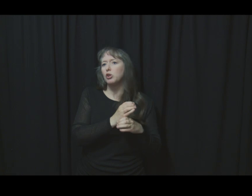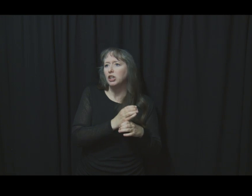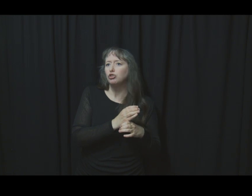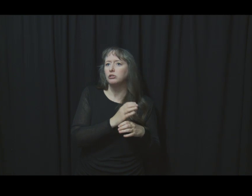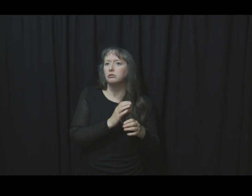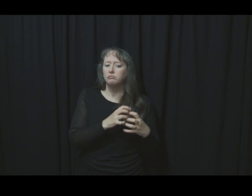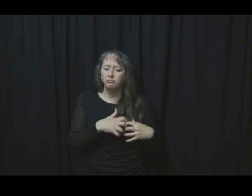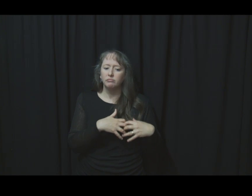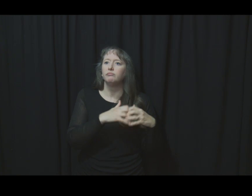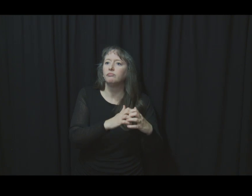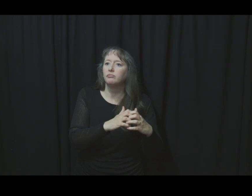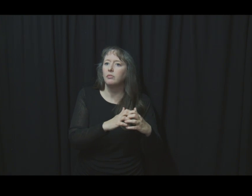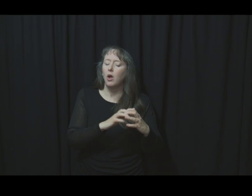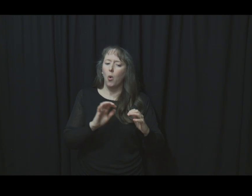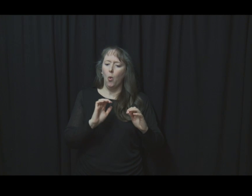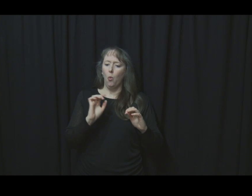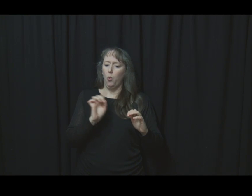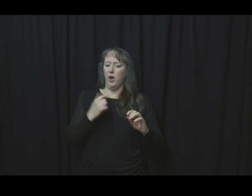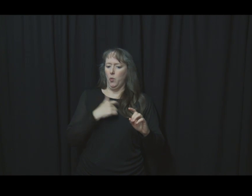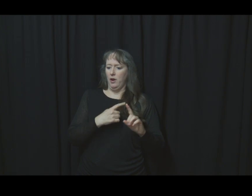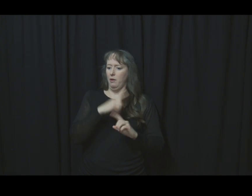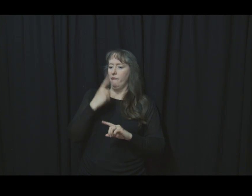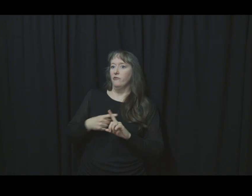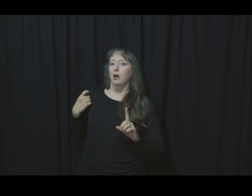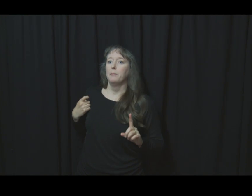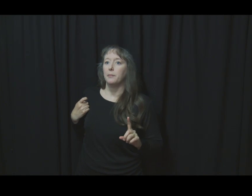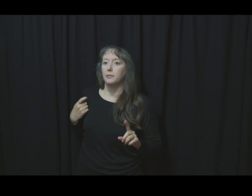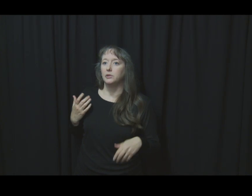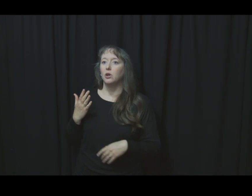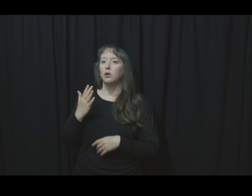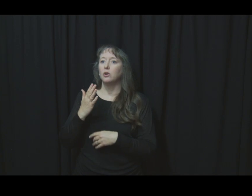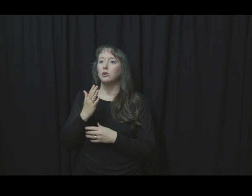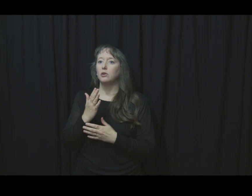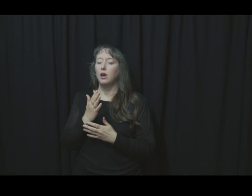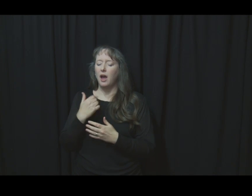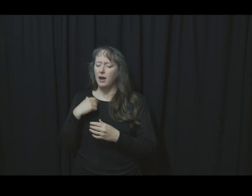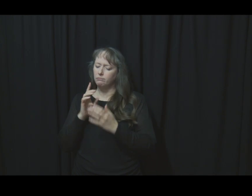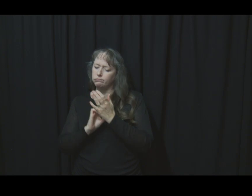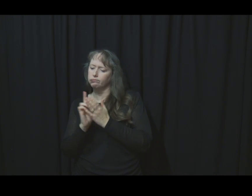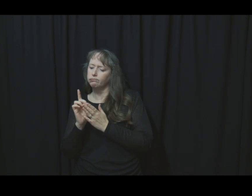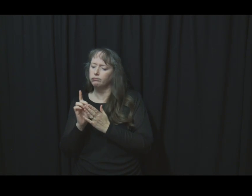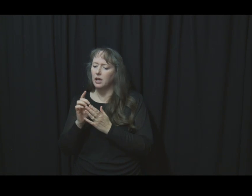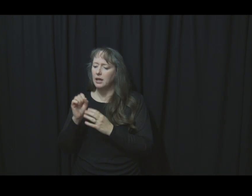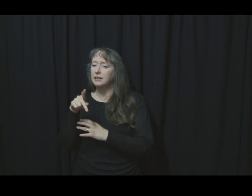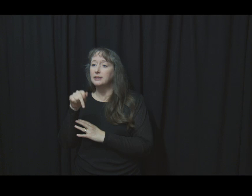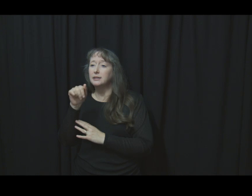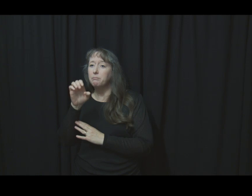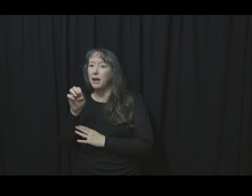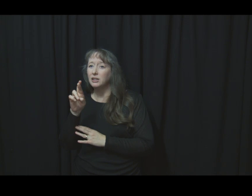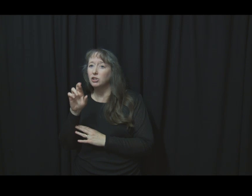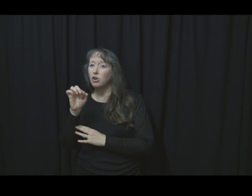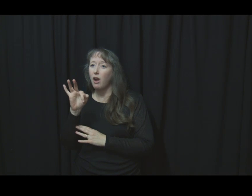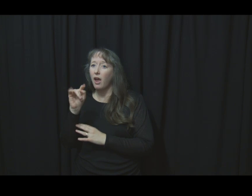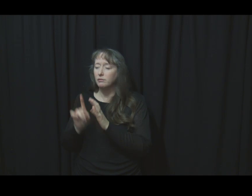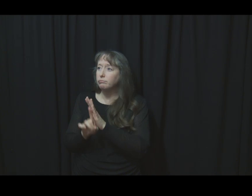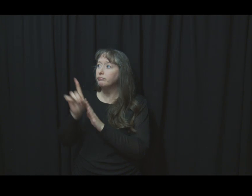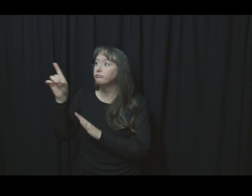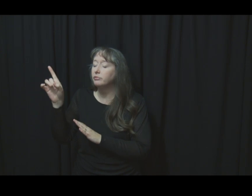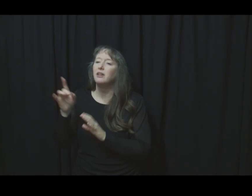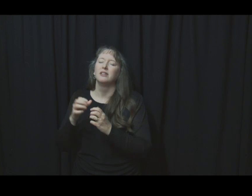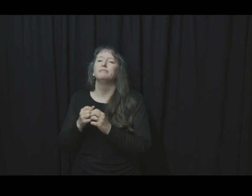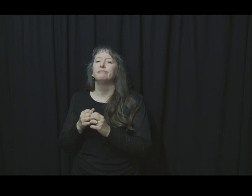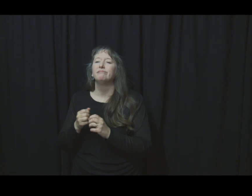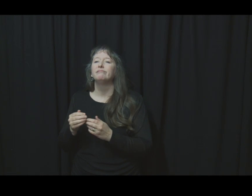origins. I've also designed major parts of spacecraft launched by ESA and NASA. So here's a biblical creationist